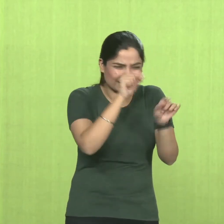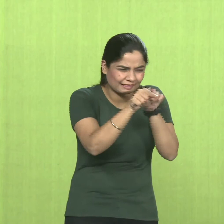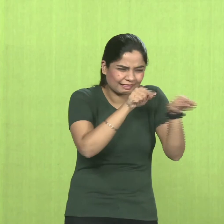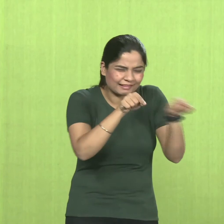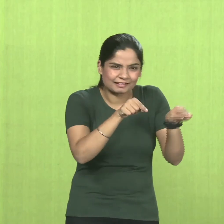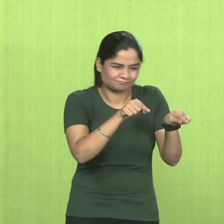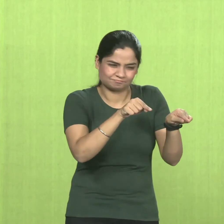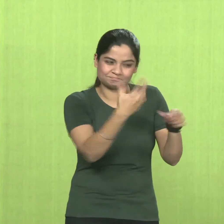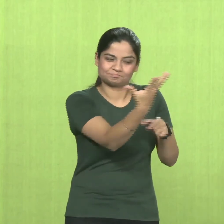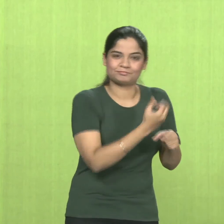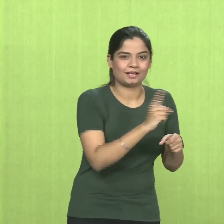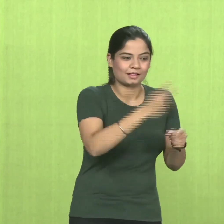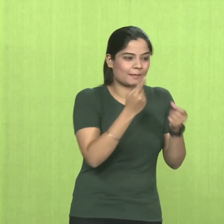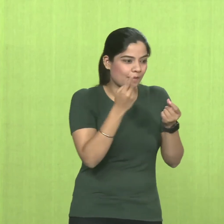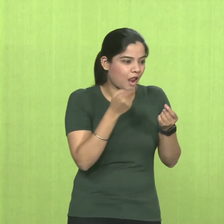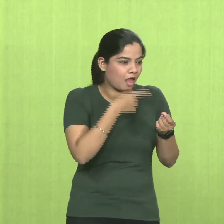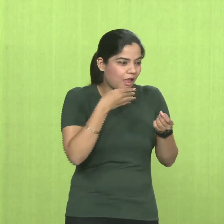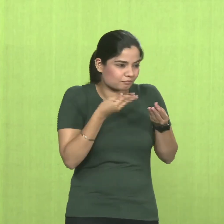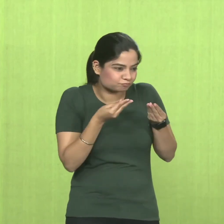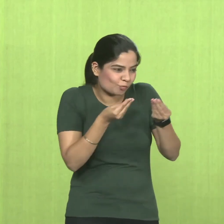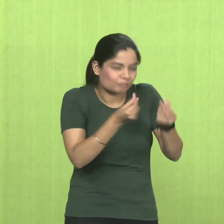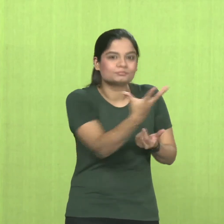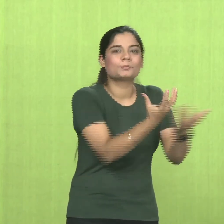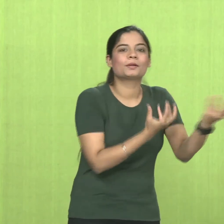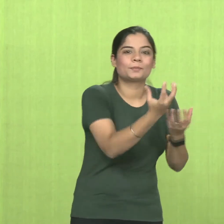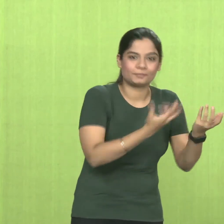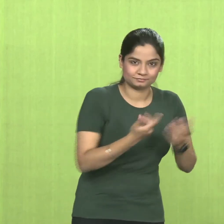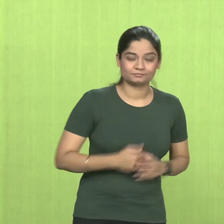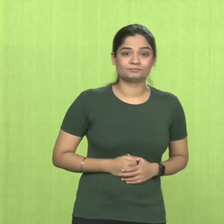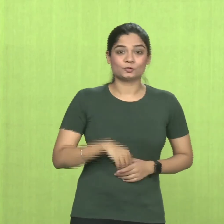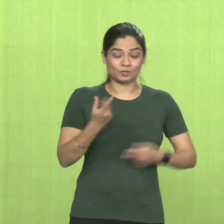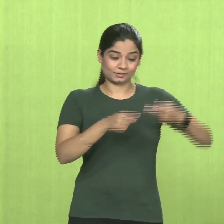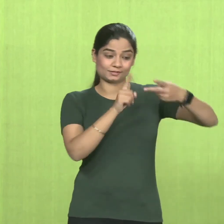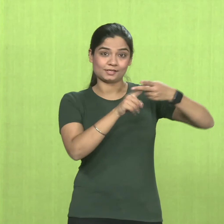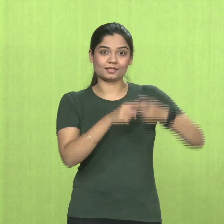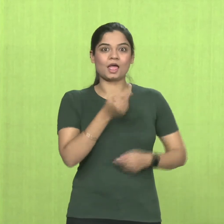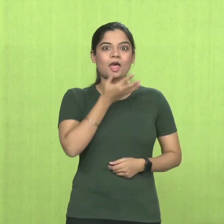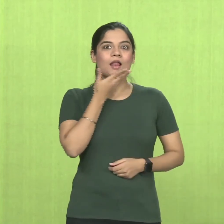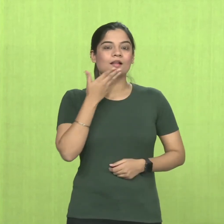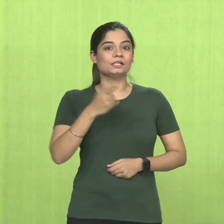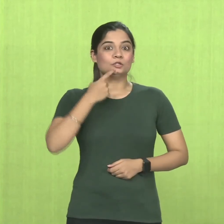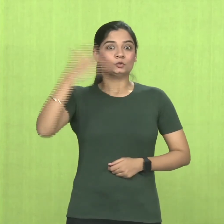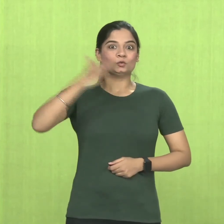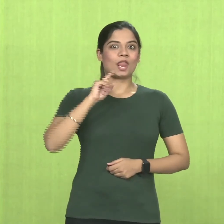and weevils. Remember that it's good powdered. Second thing, remember that the proper color is